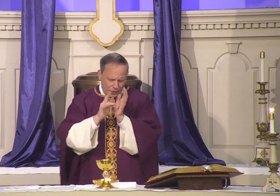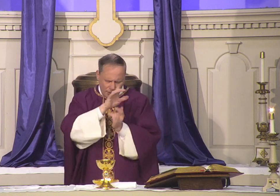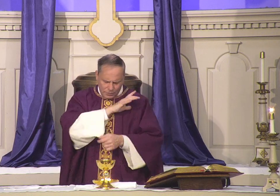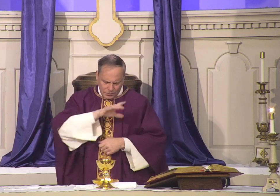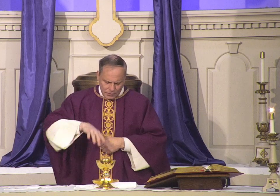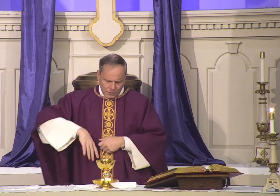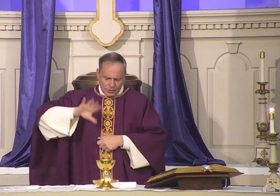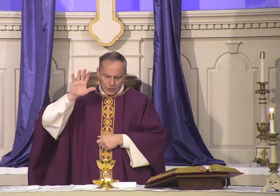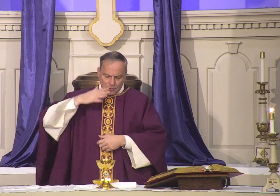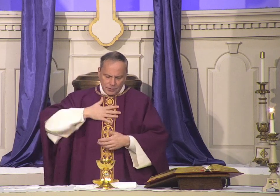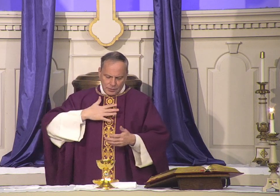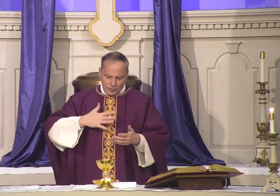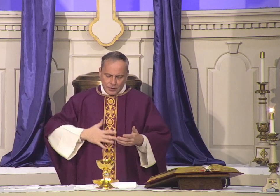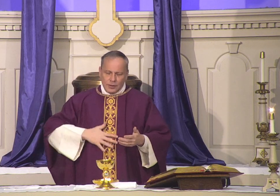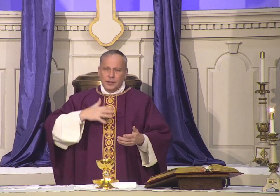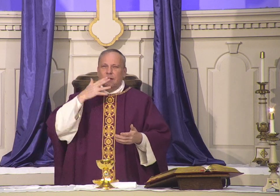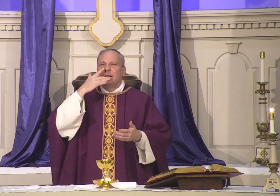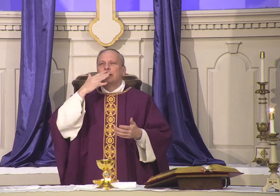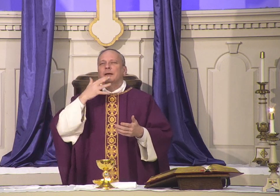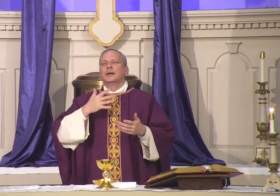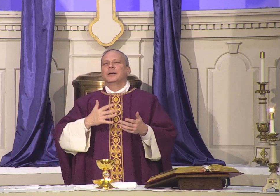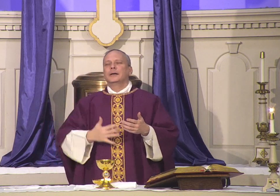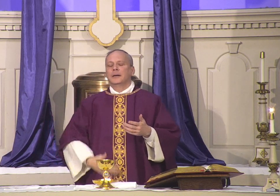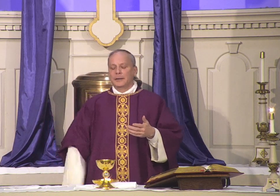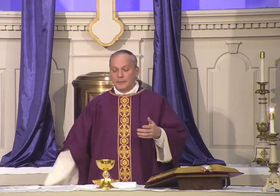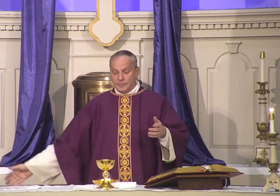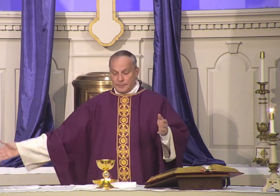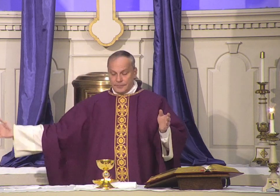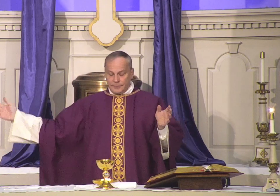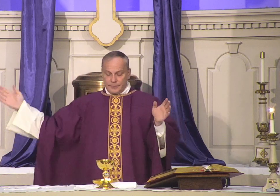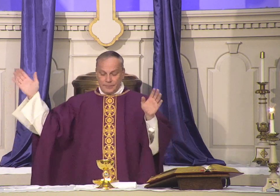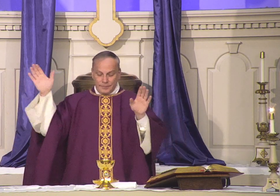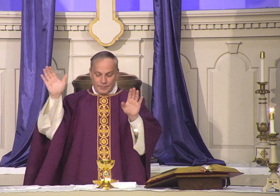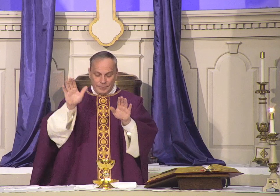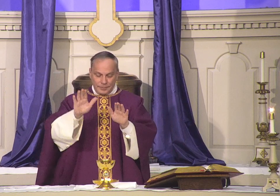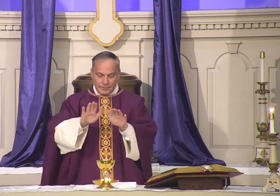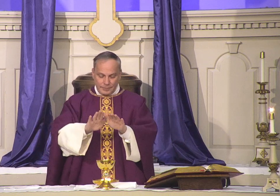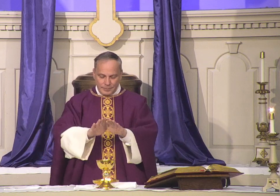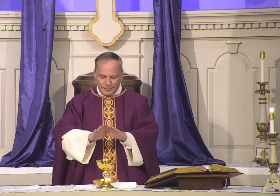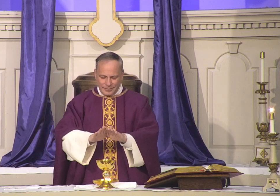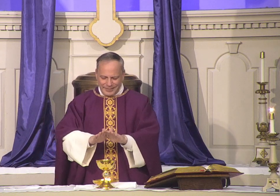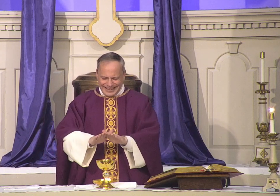become for us the body and blood of our Lord Jesus Christ.